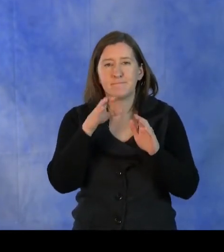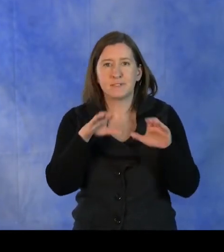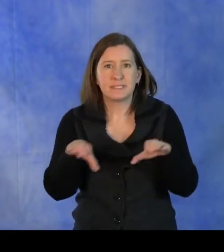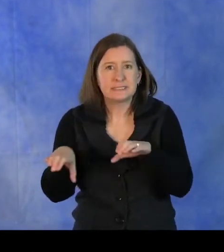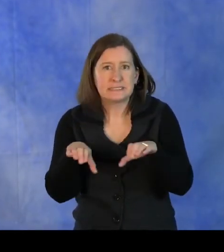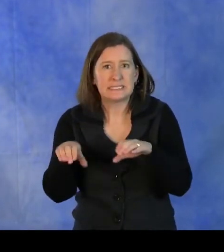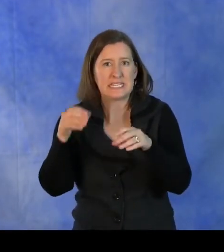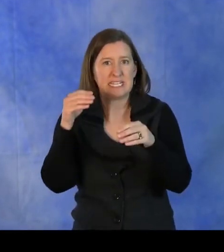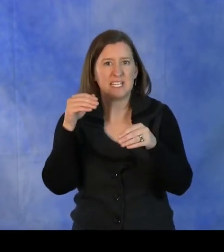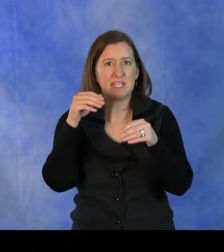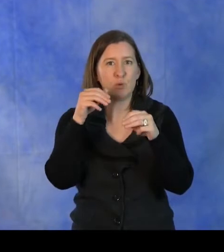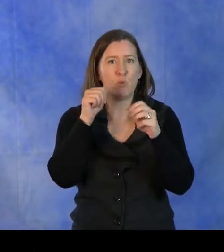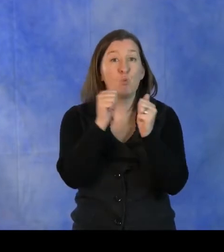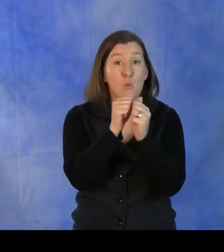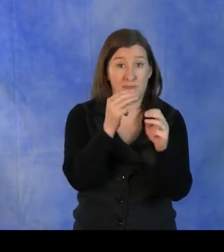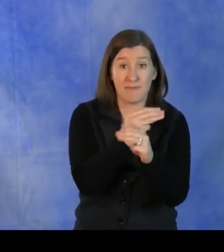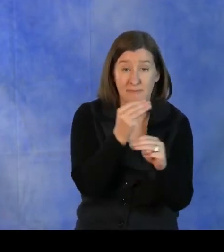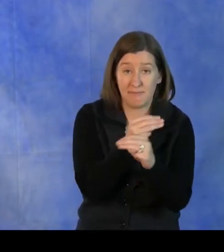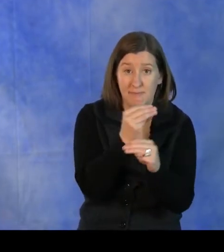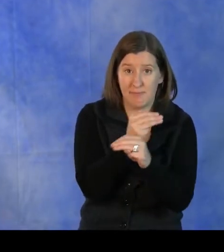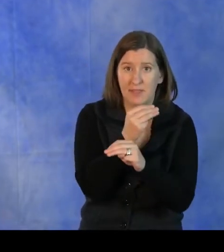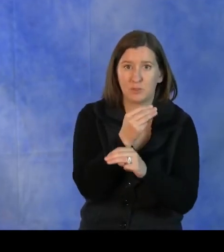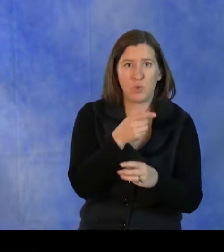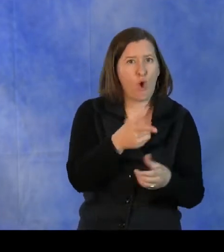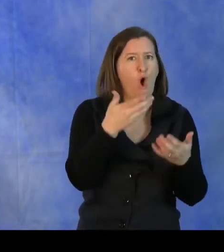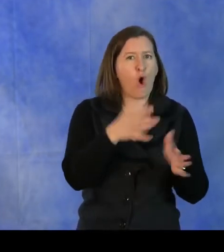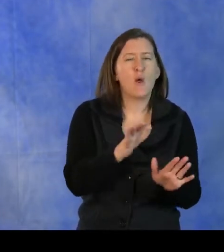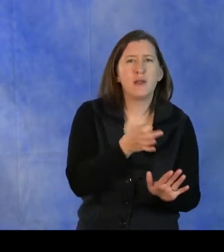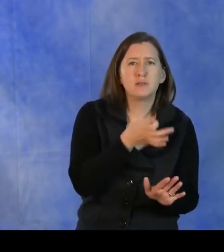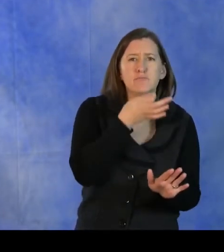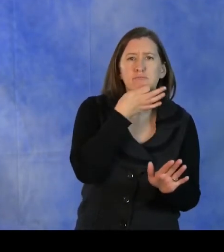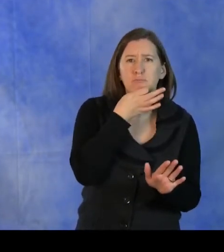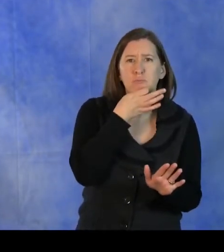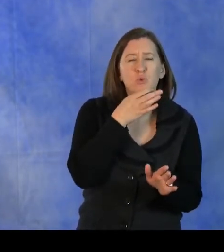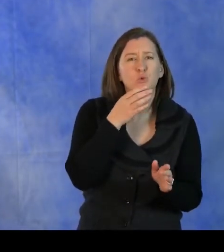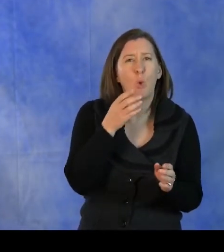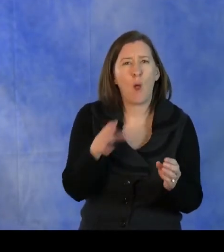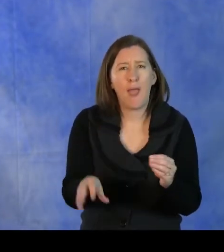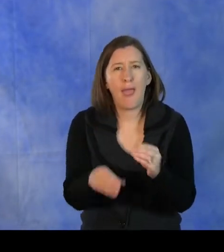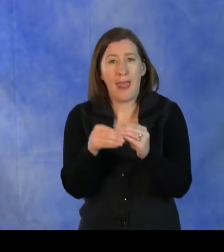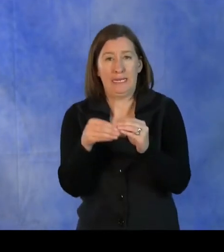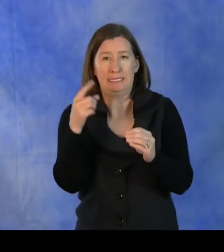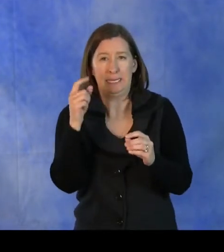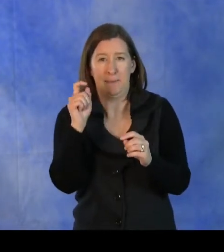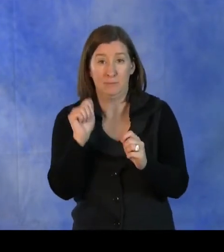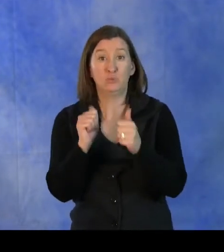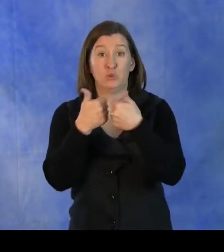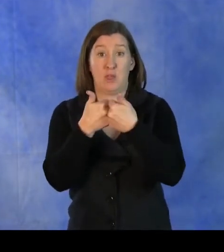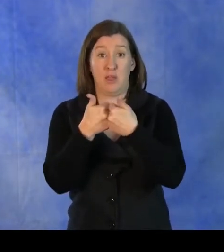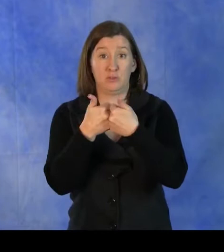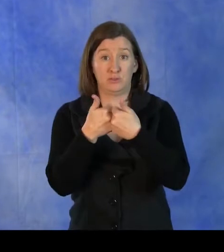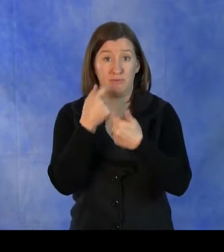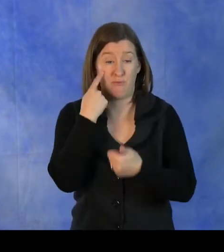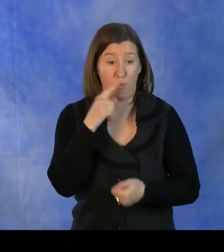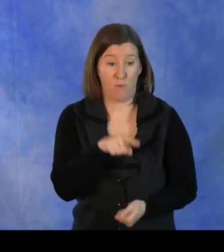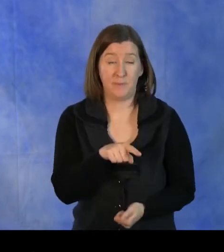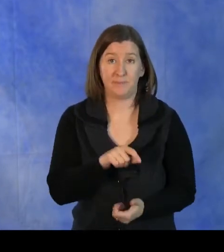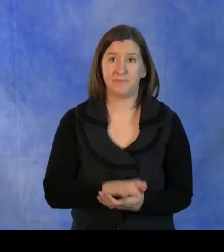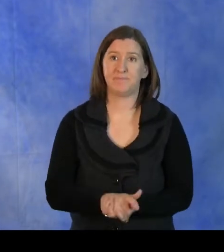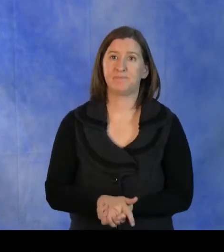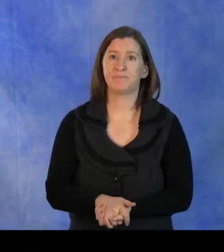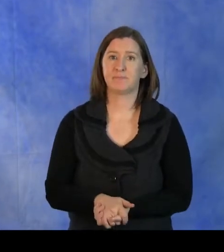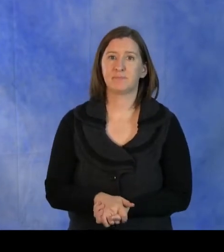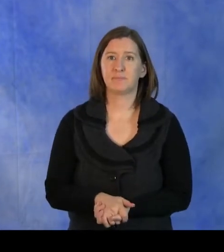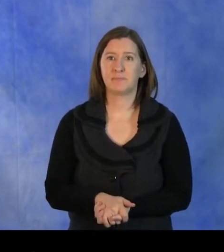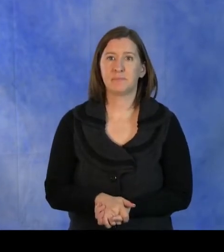some of those EF activities with math, since they're already good at that subject. That will